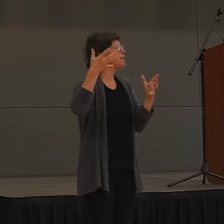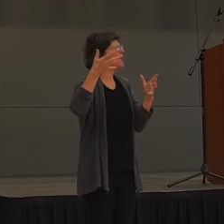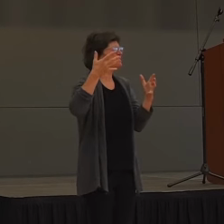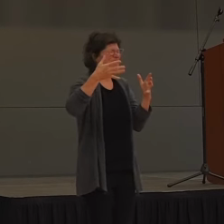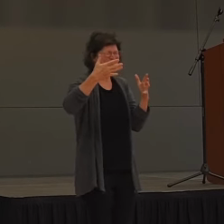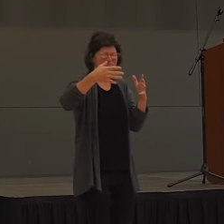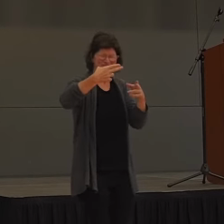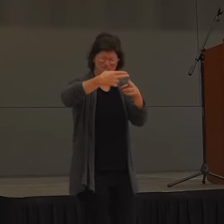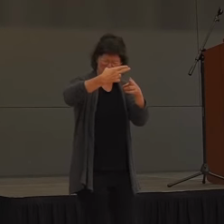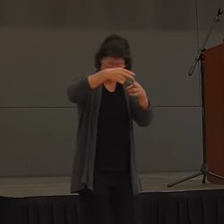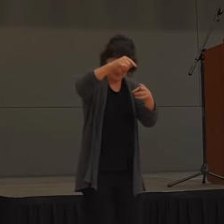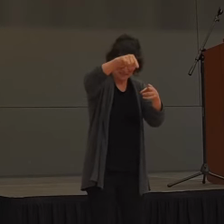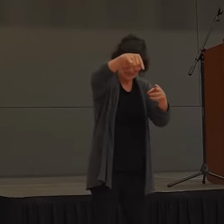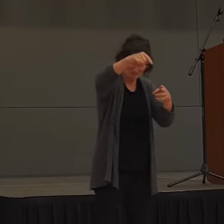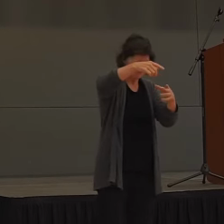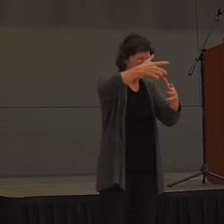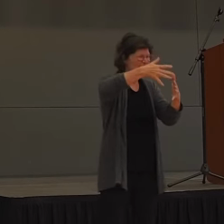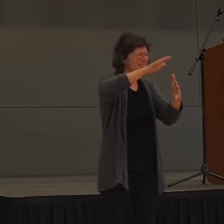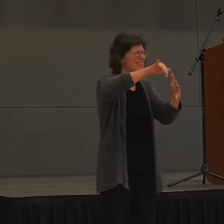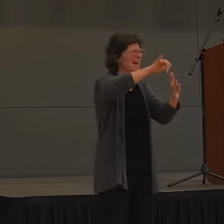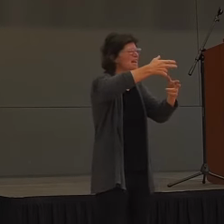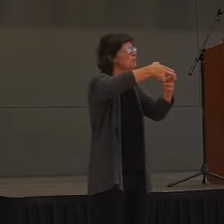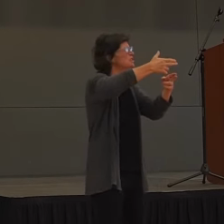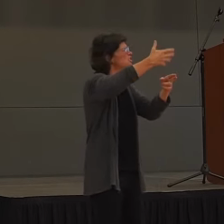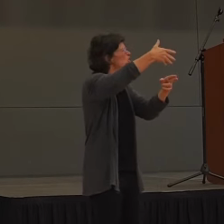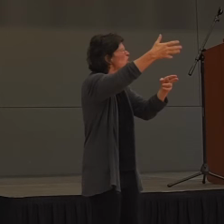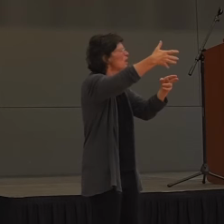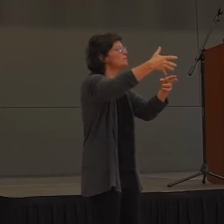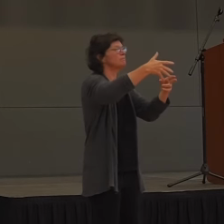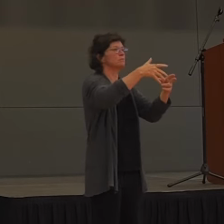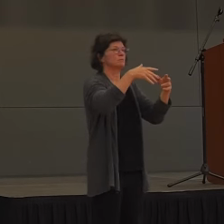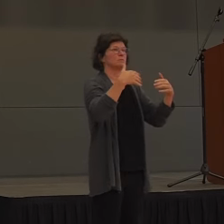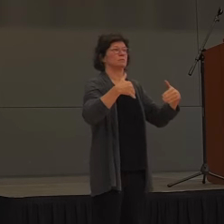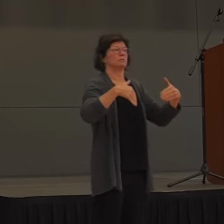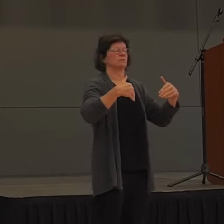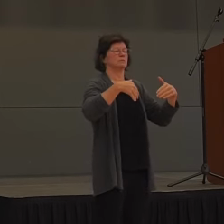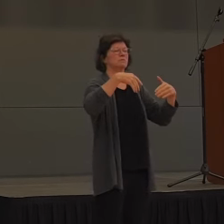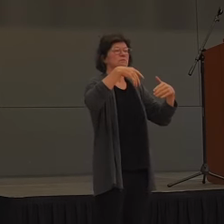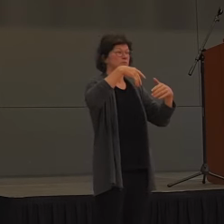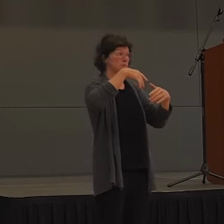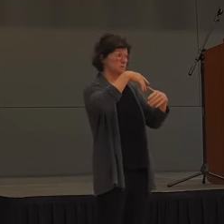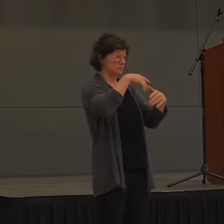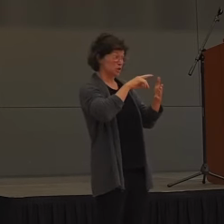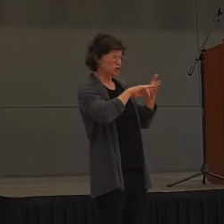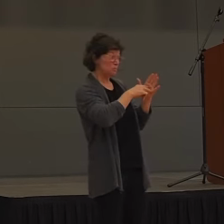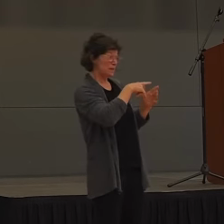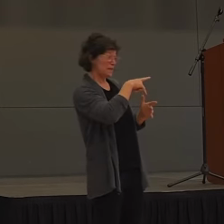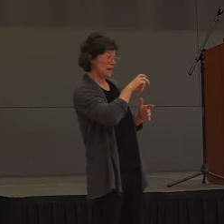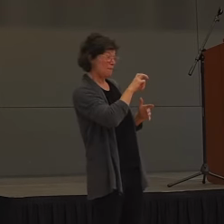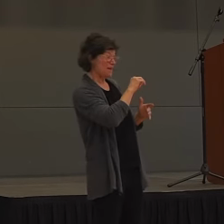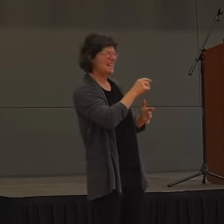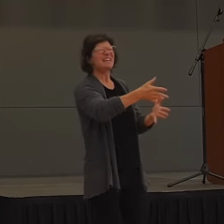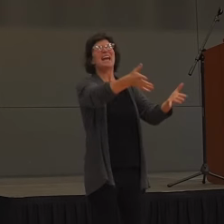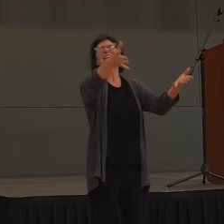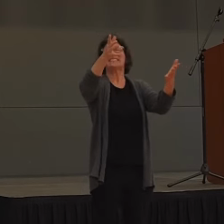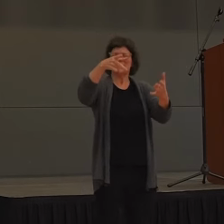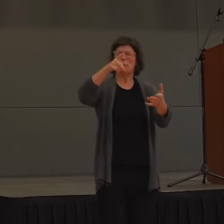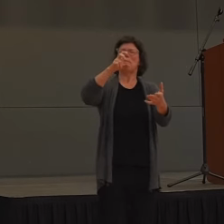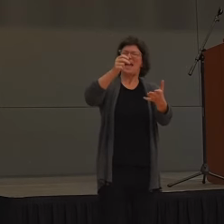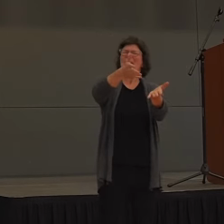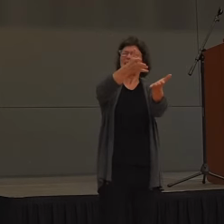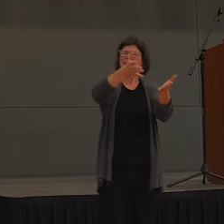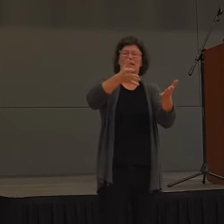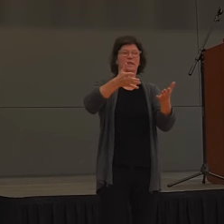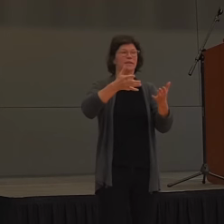the thing to, write, okay, maybe a pen they're talking about. We can find our way